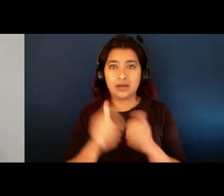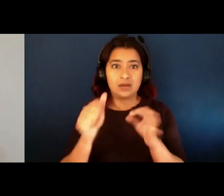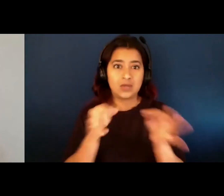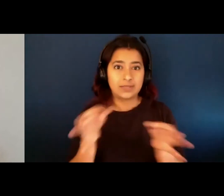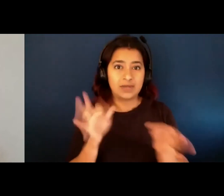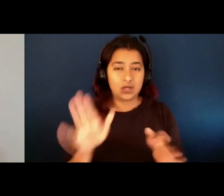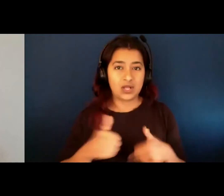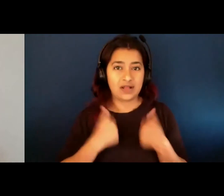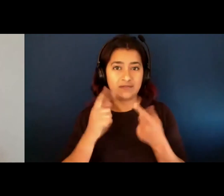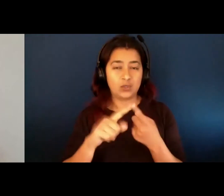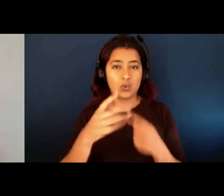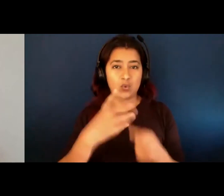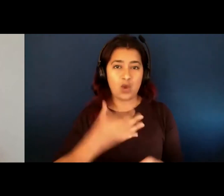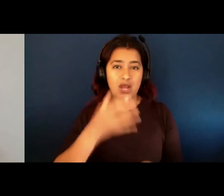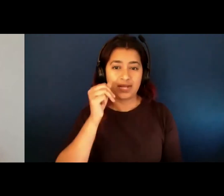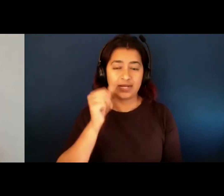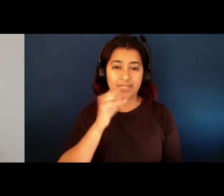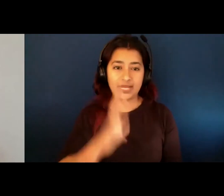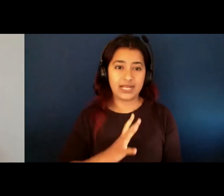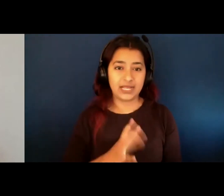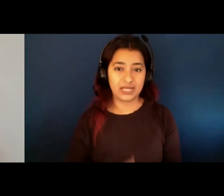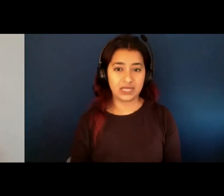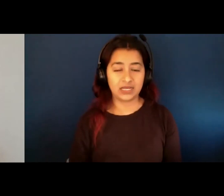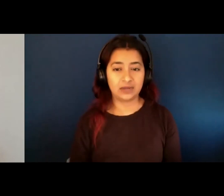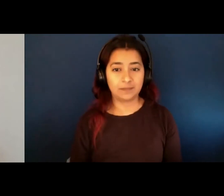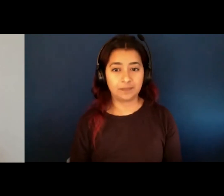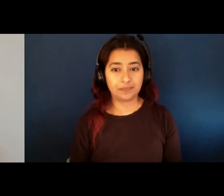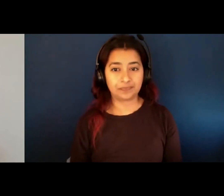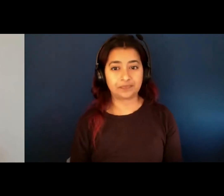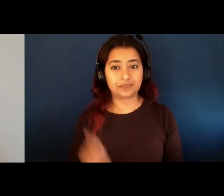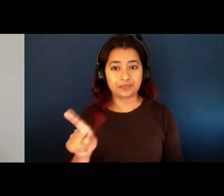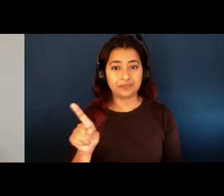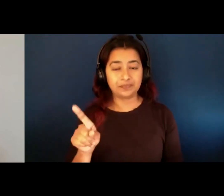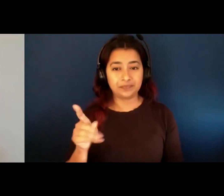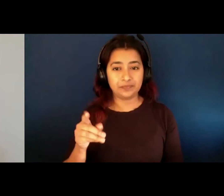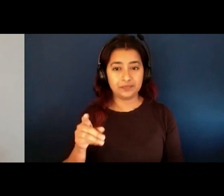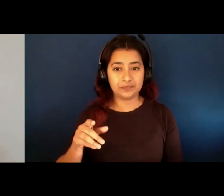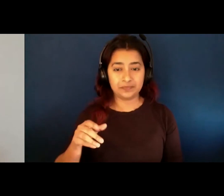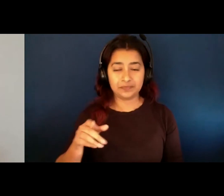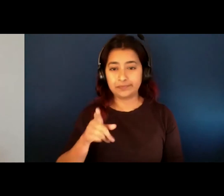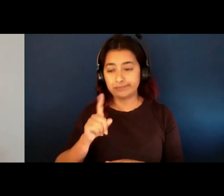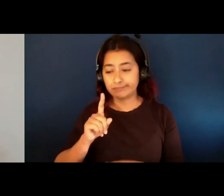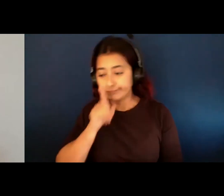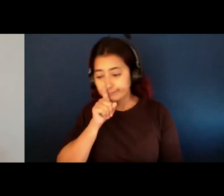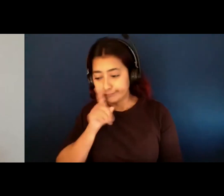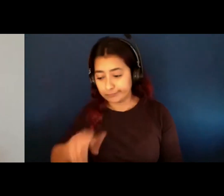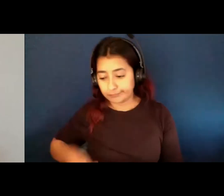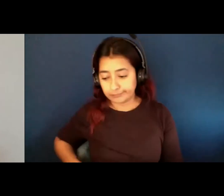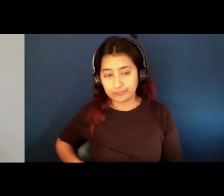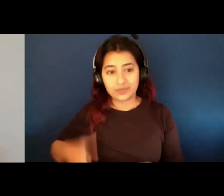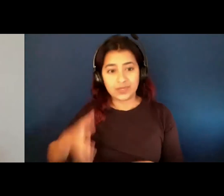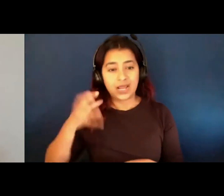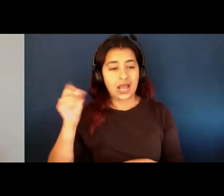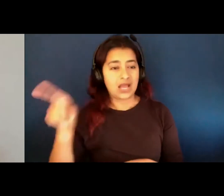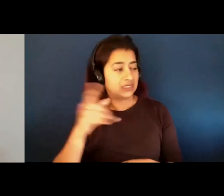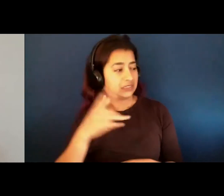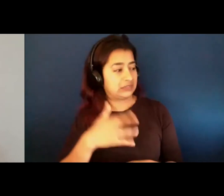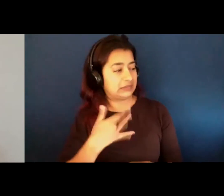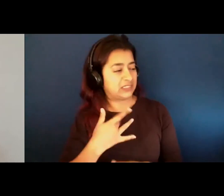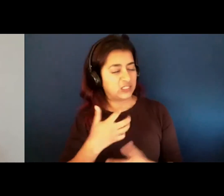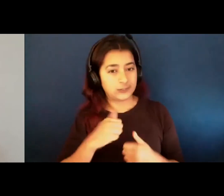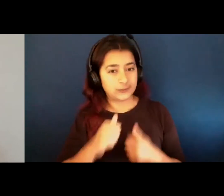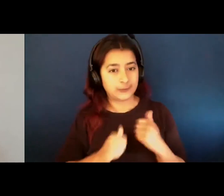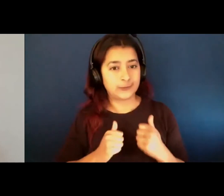life to a white lady? She silently reversed her pockets, and Miss Moon looked even more aggro, gave